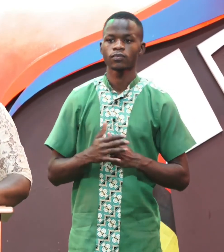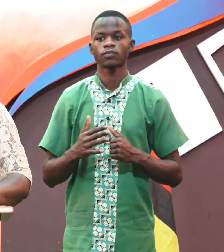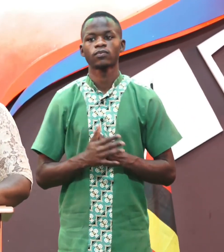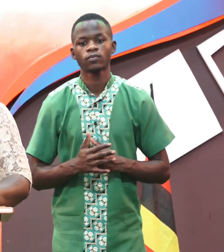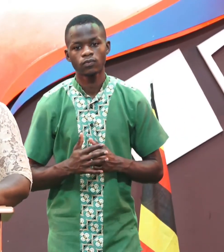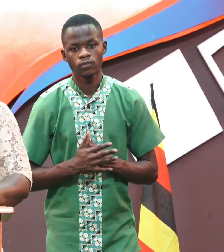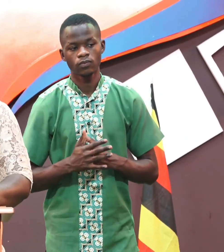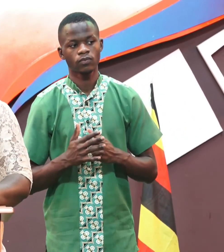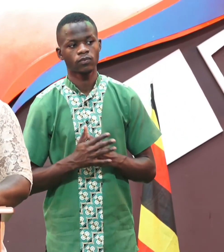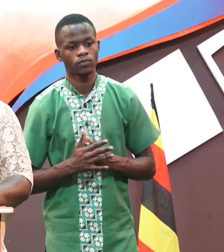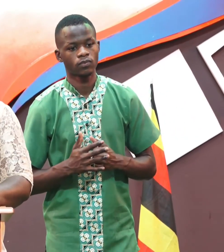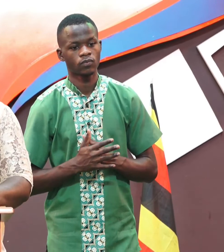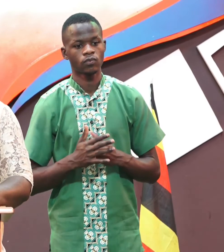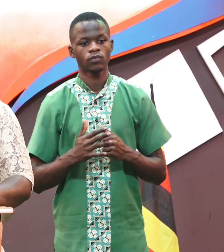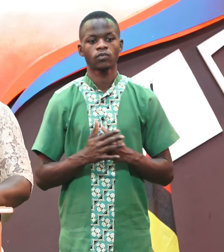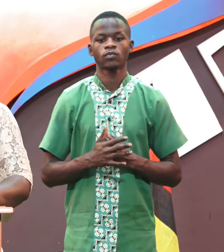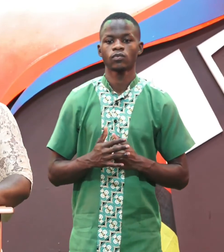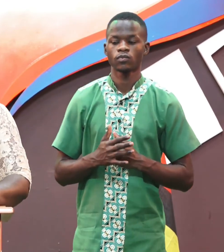olomusalaba, webale